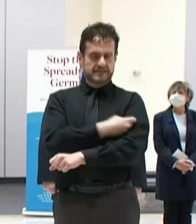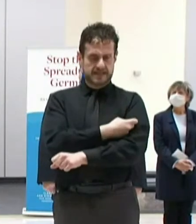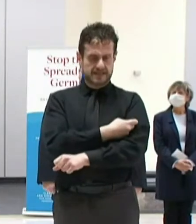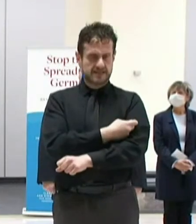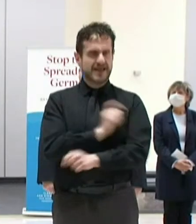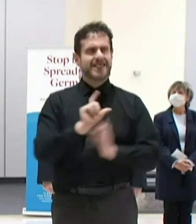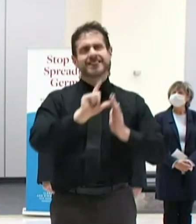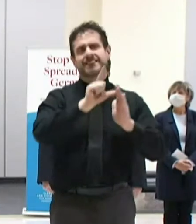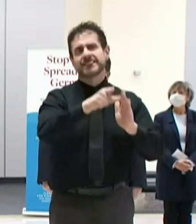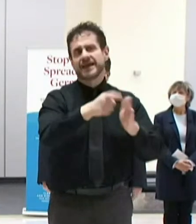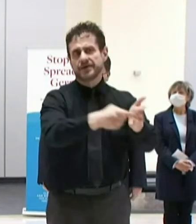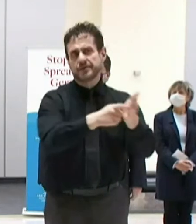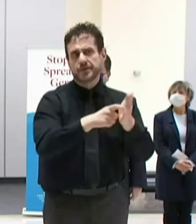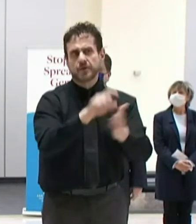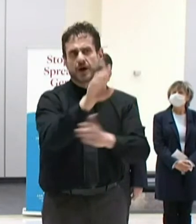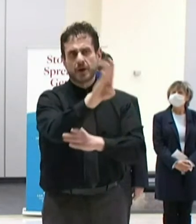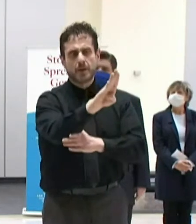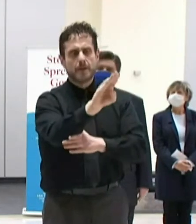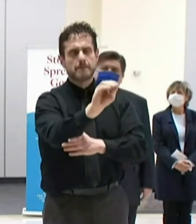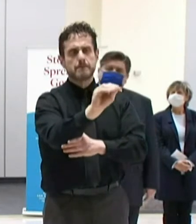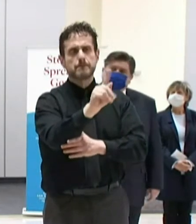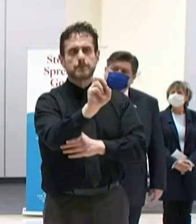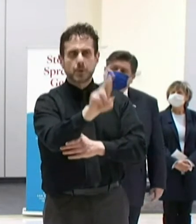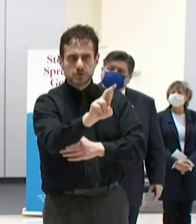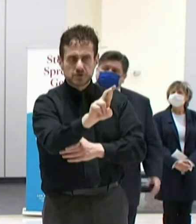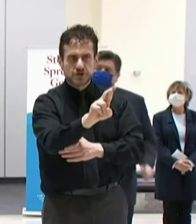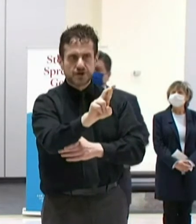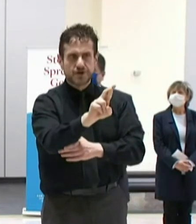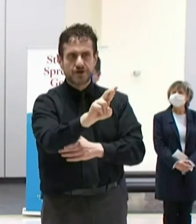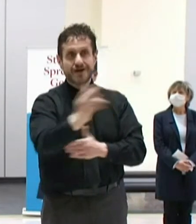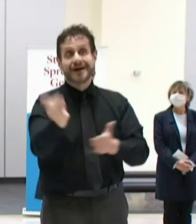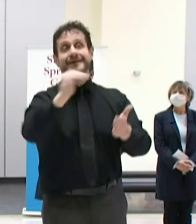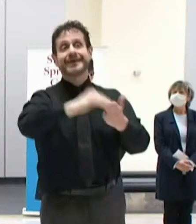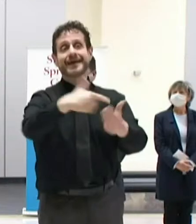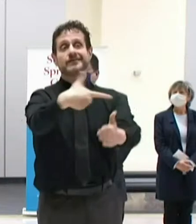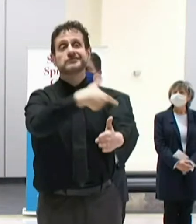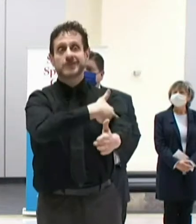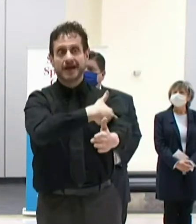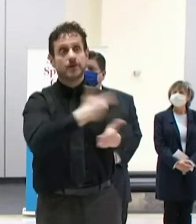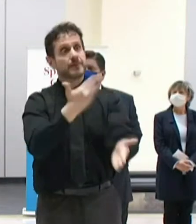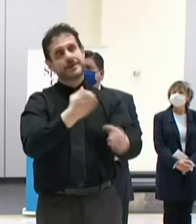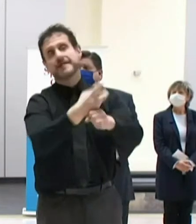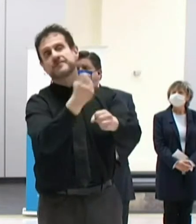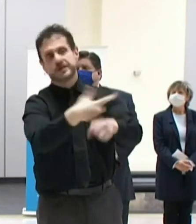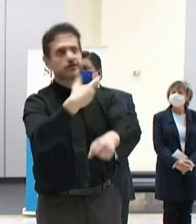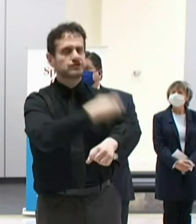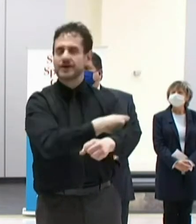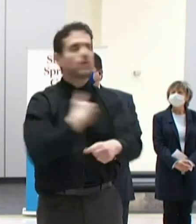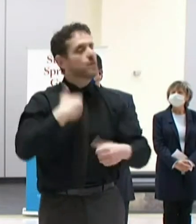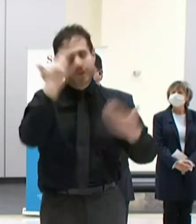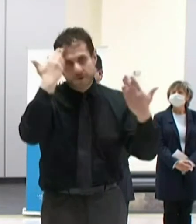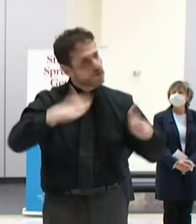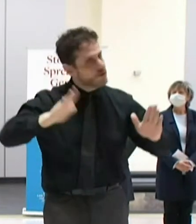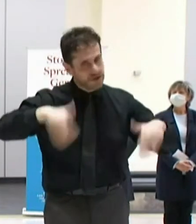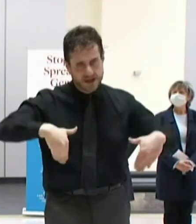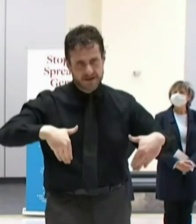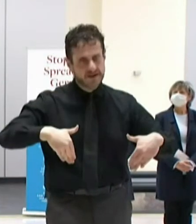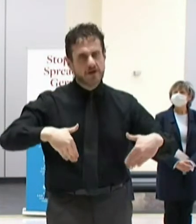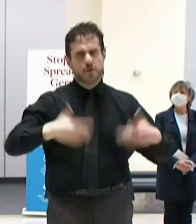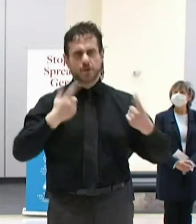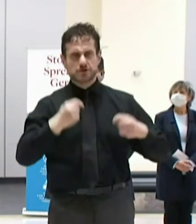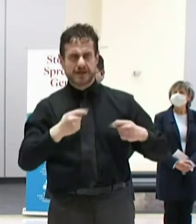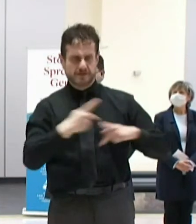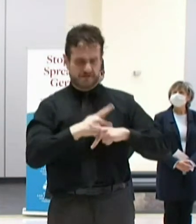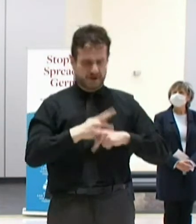know, when that will be, if it'll be new vaccines or the same vaccines. Again, so a lot of projection, but